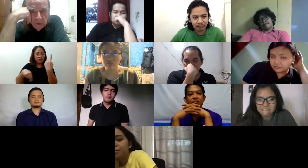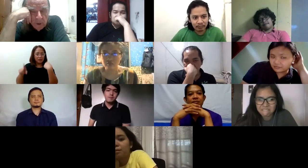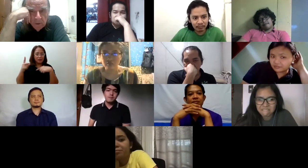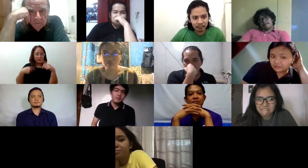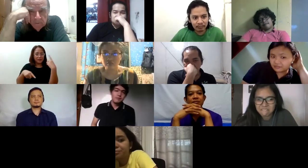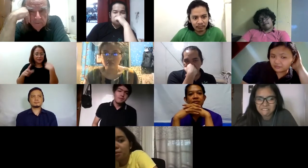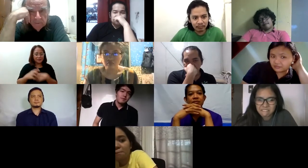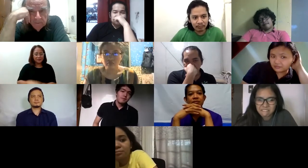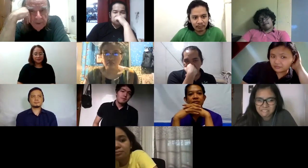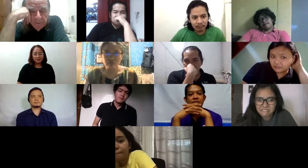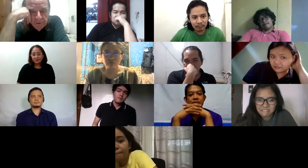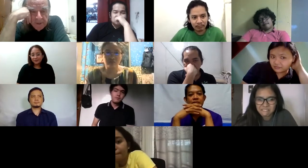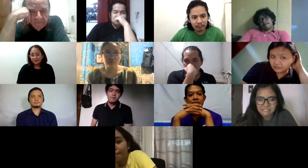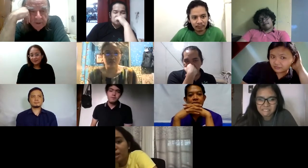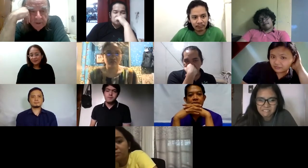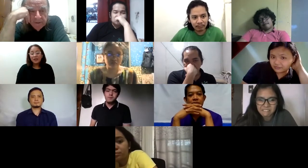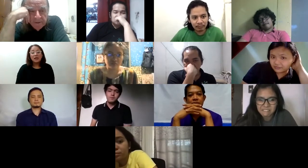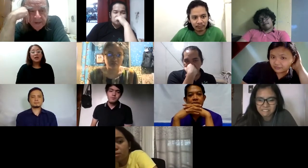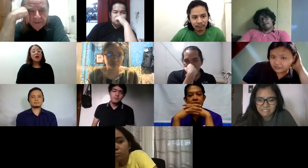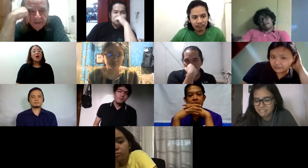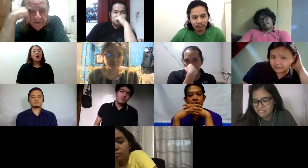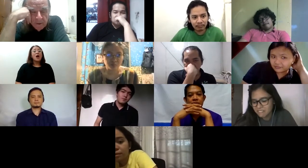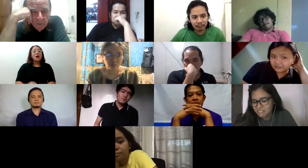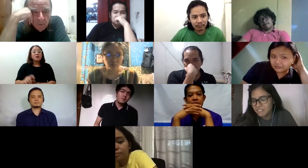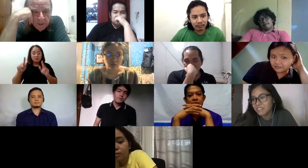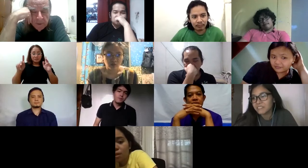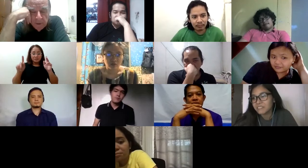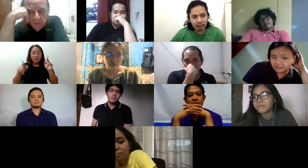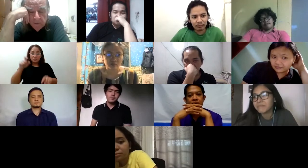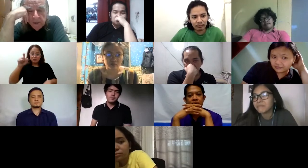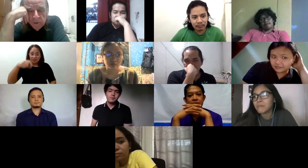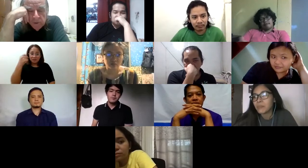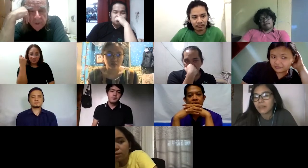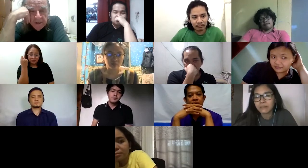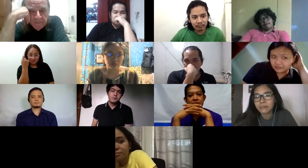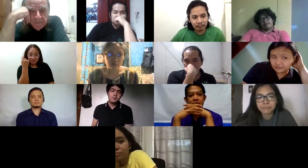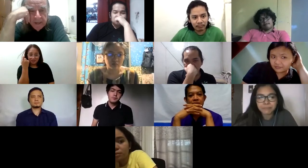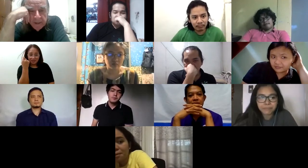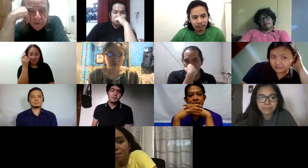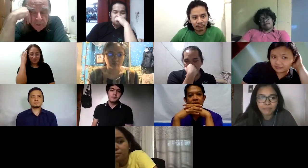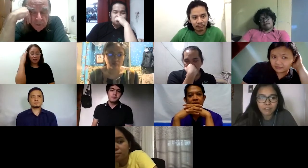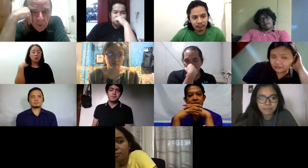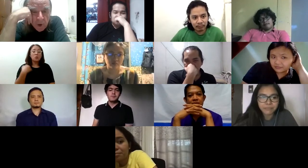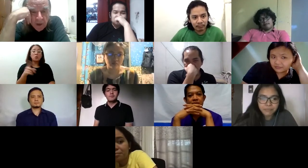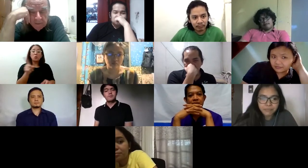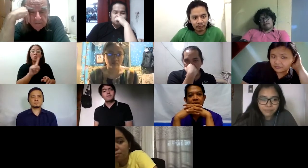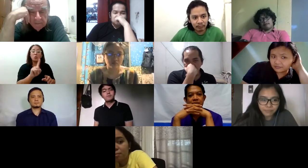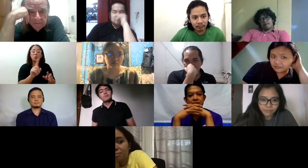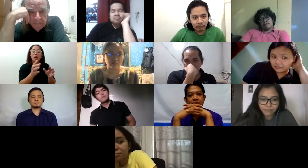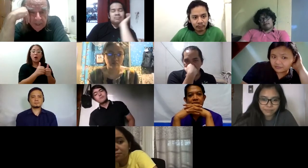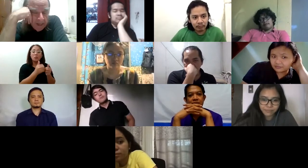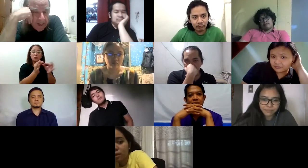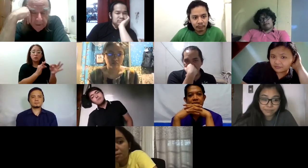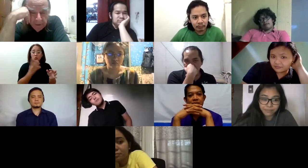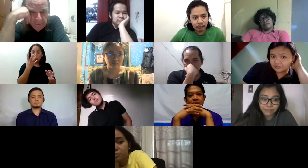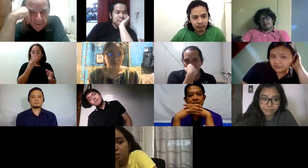So people just have to understand that. So what you can explain is who you are and how you